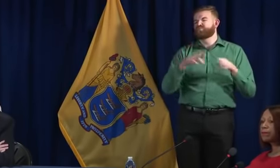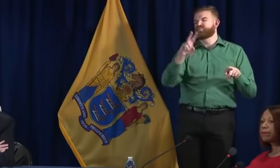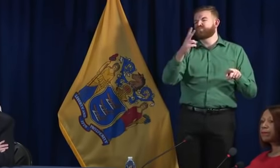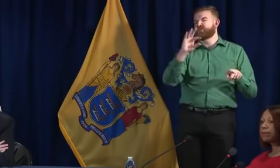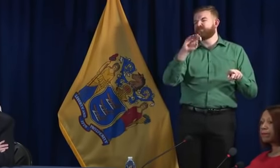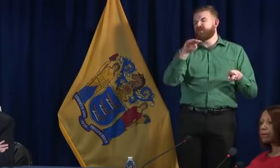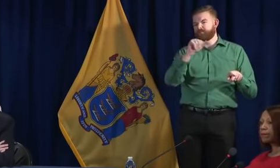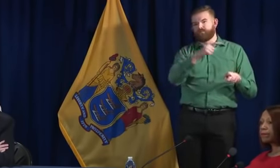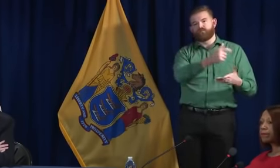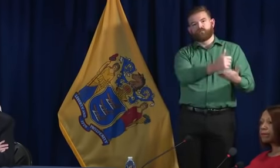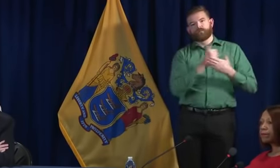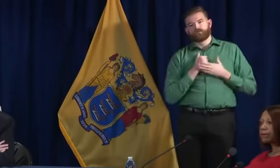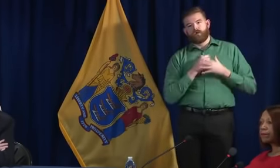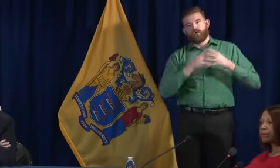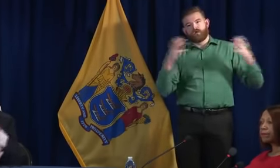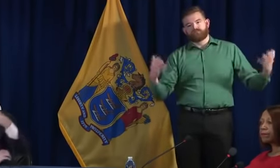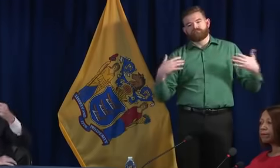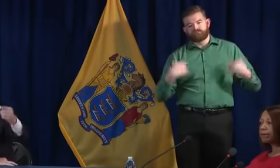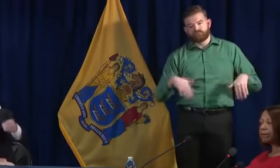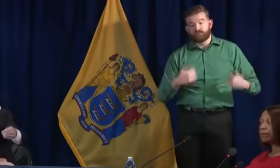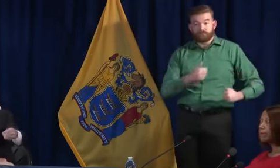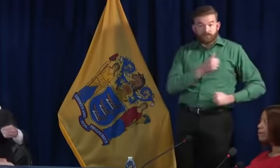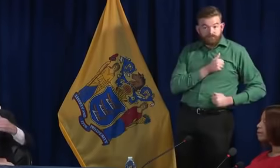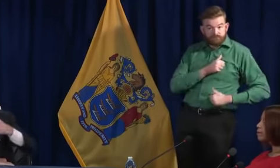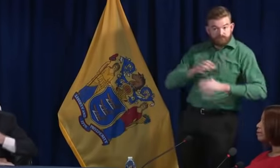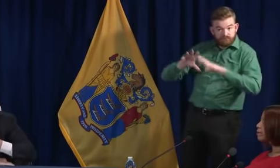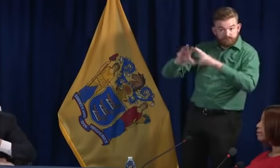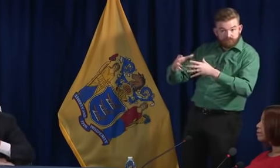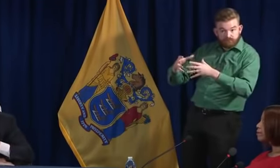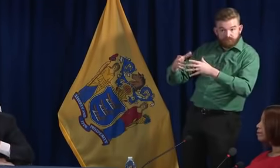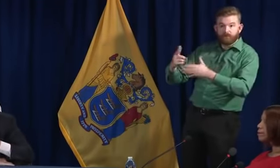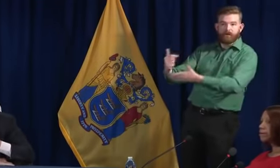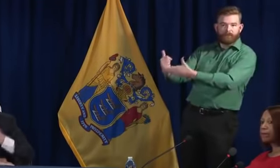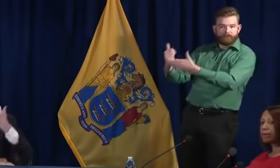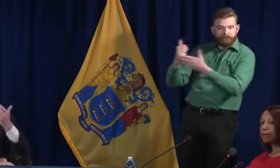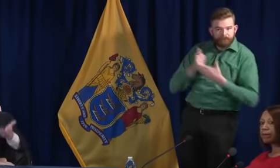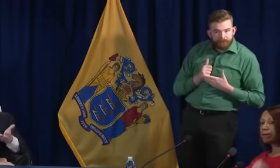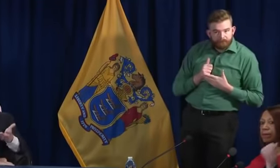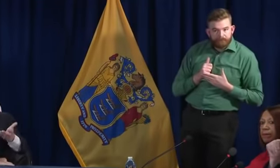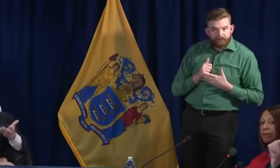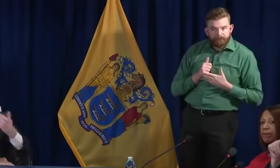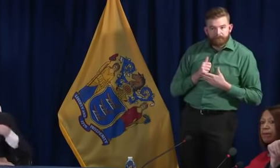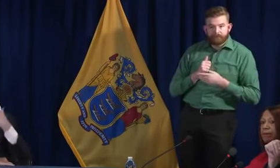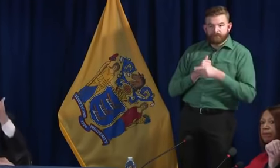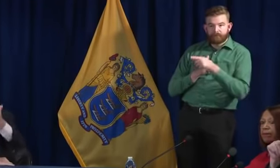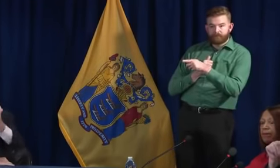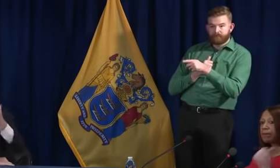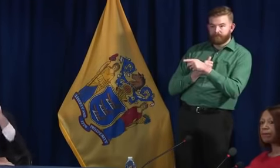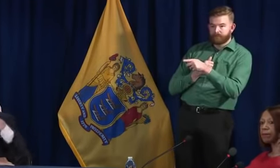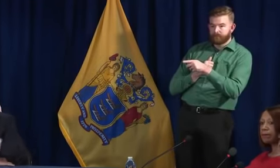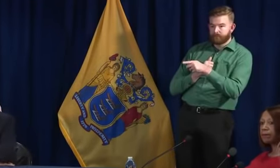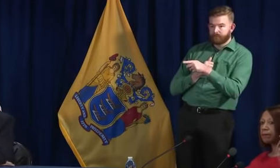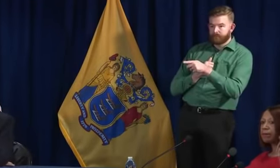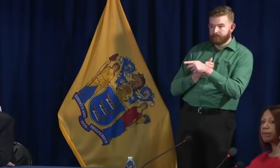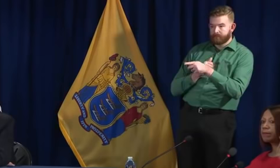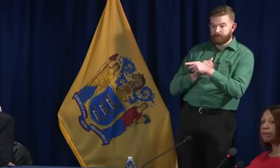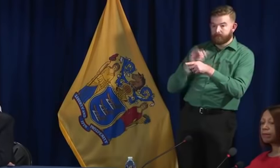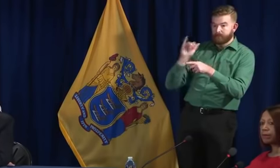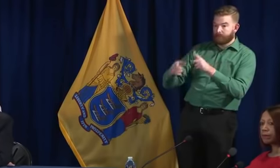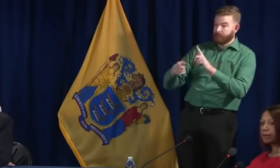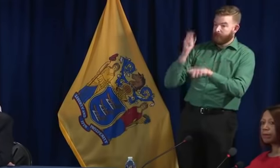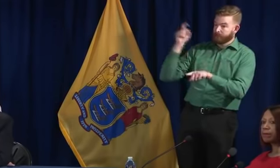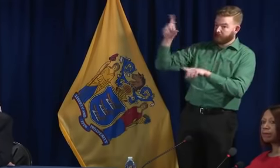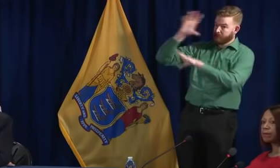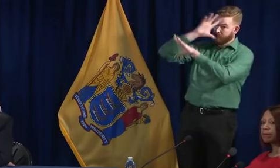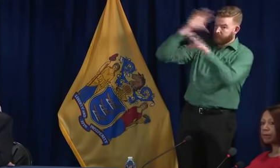how quickly the Army Corps turned around. By the way, that was out of a letter that I wrote the president, in fairness. So in that case, I